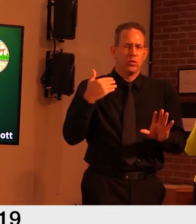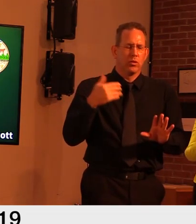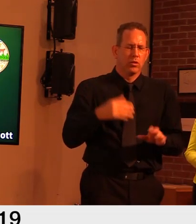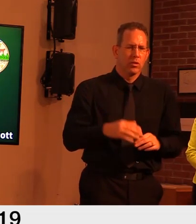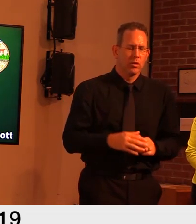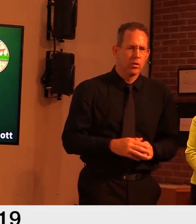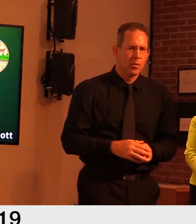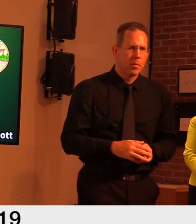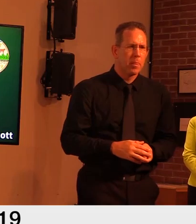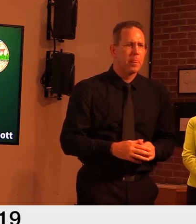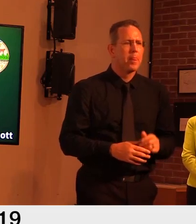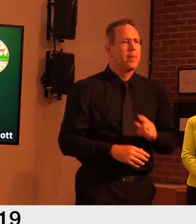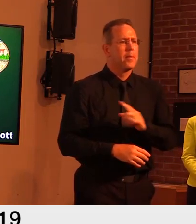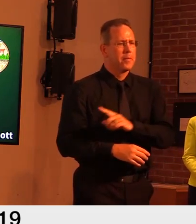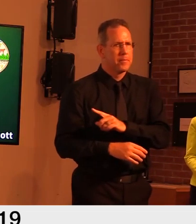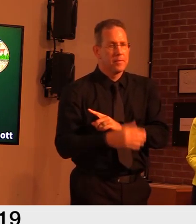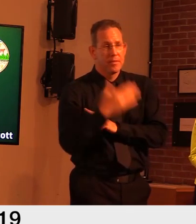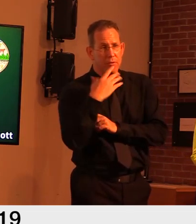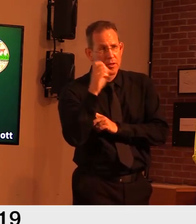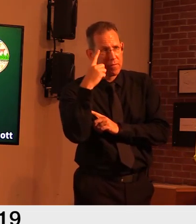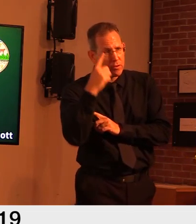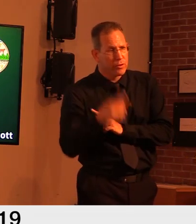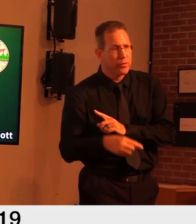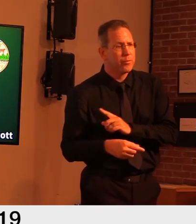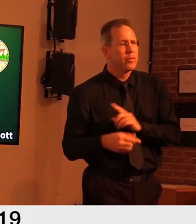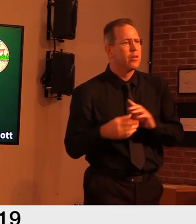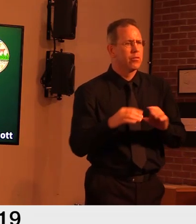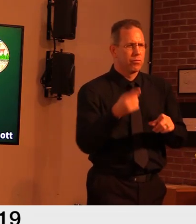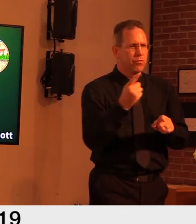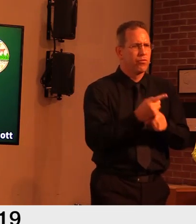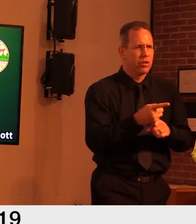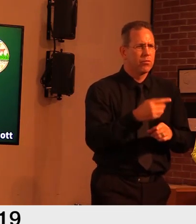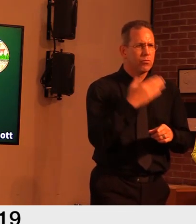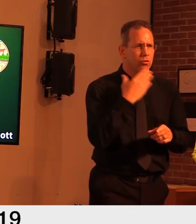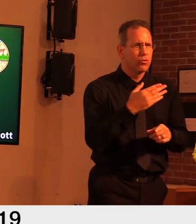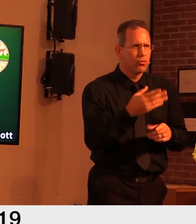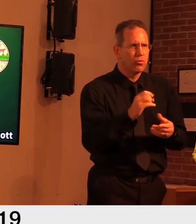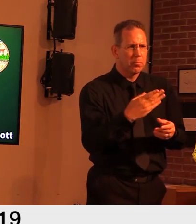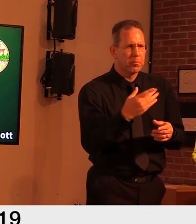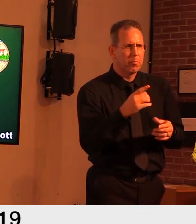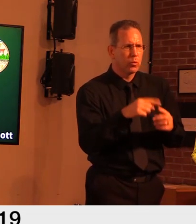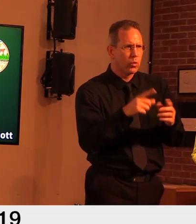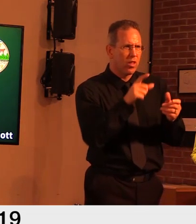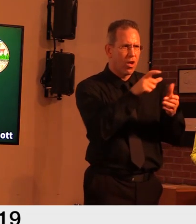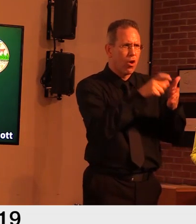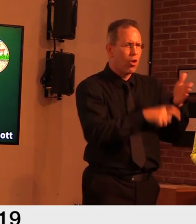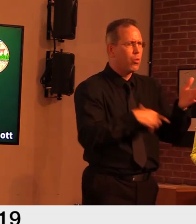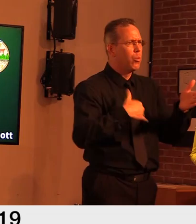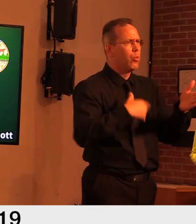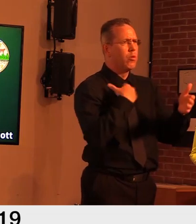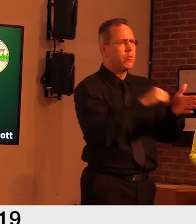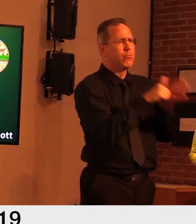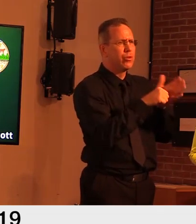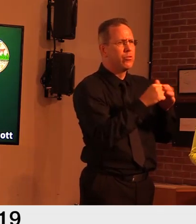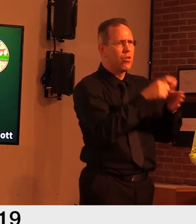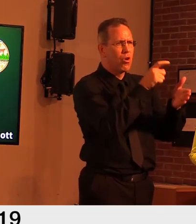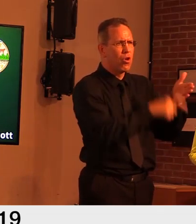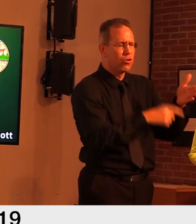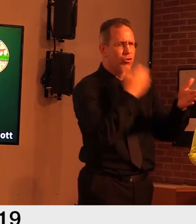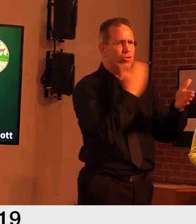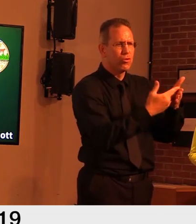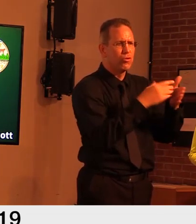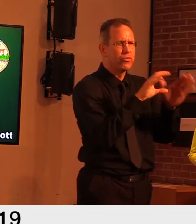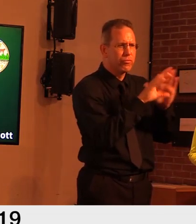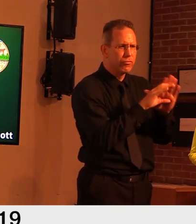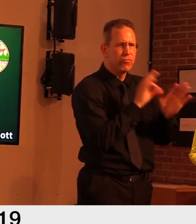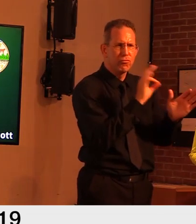state of emergency and so forth, and there was a lot of steps we took in rapid fire after, but that was before that happened. Dr.